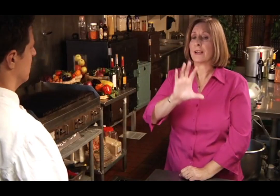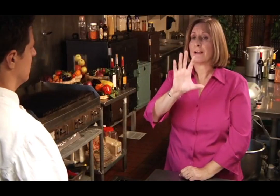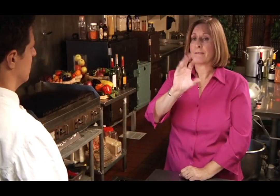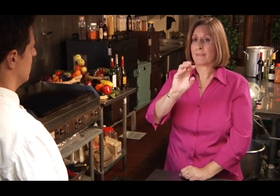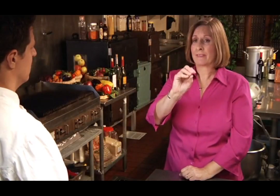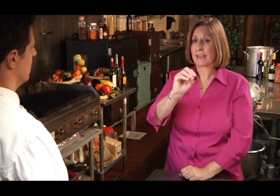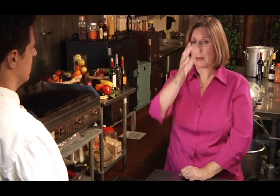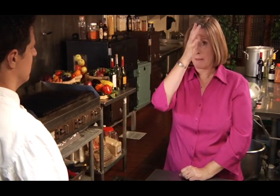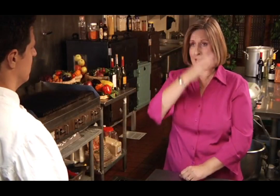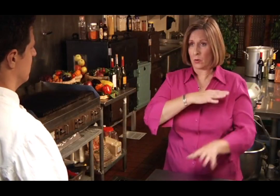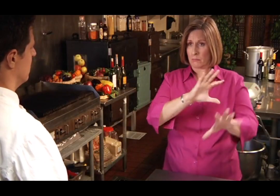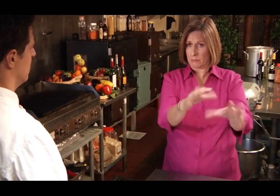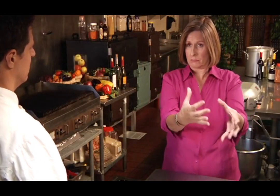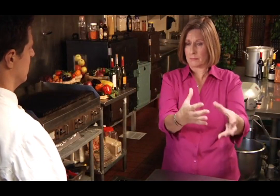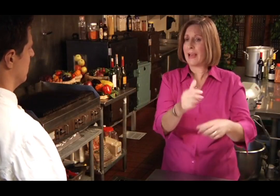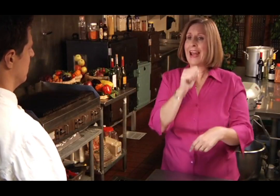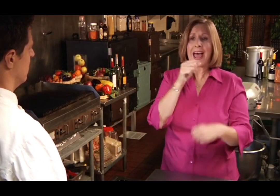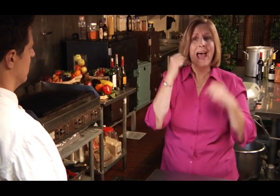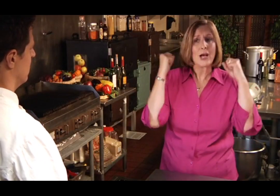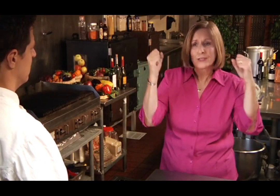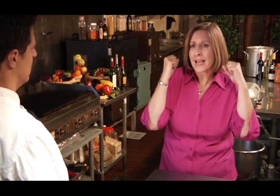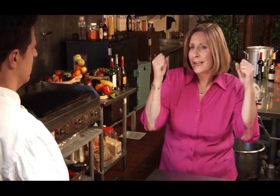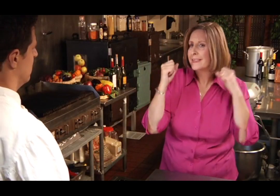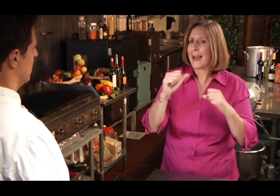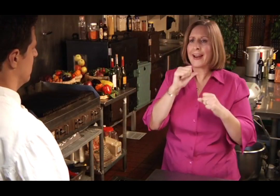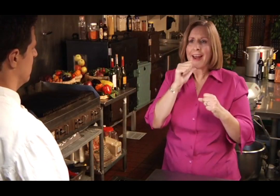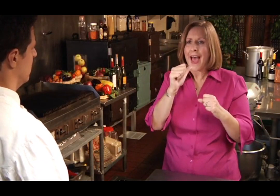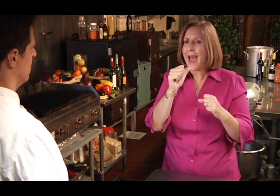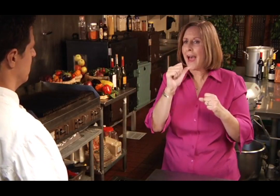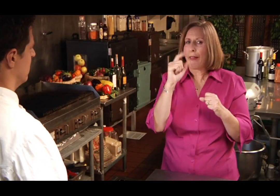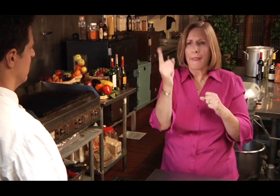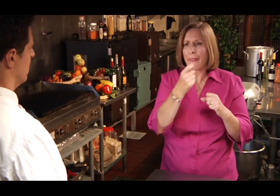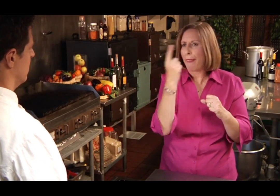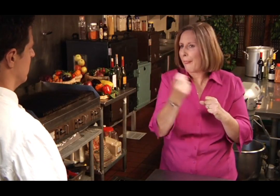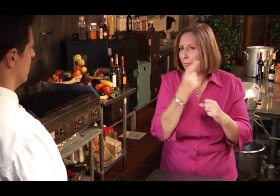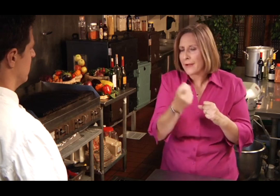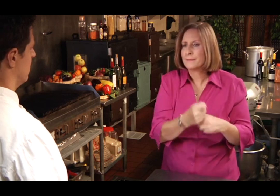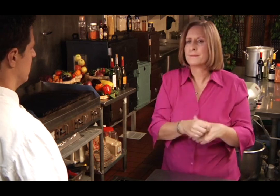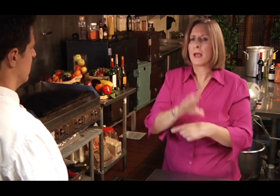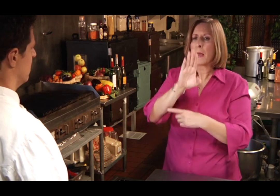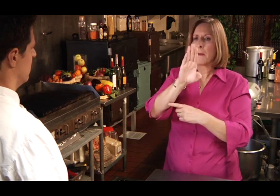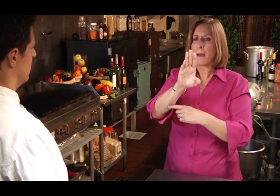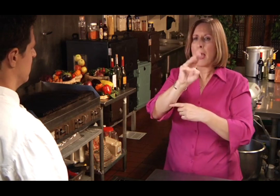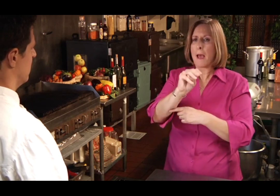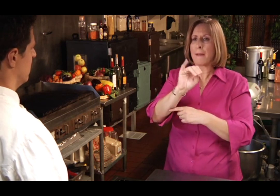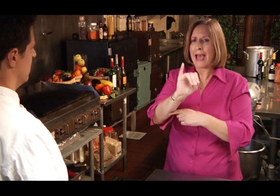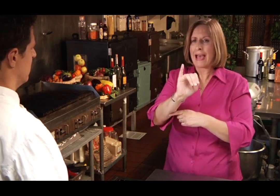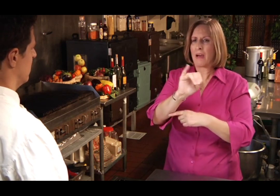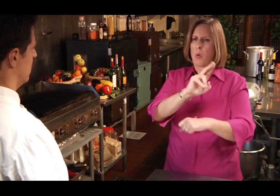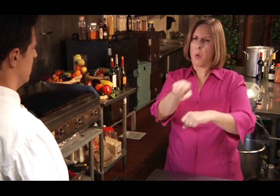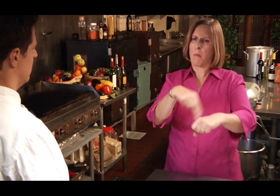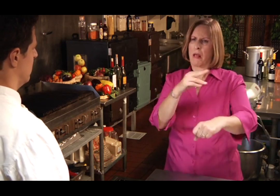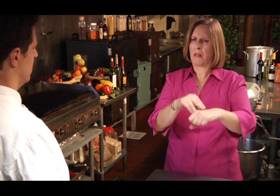A 50-year-old inactive man with a normal BMI who weighs 170 pounds